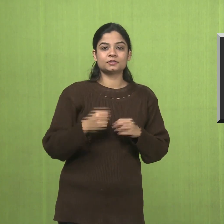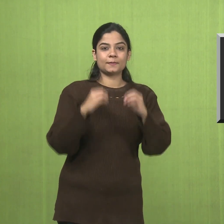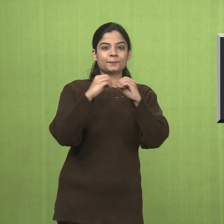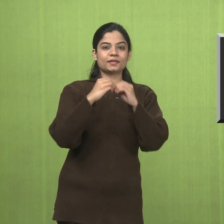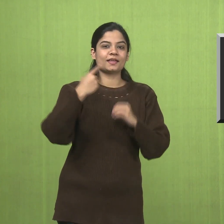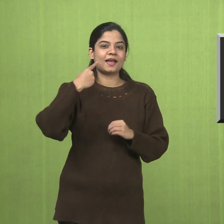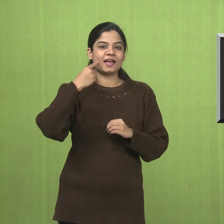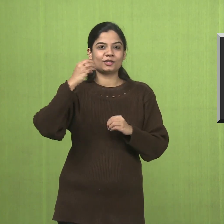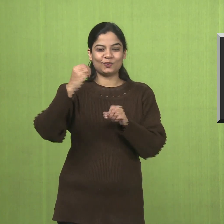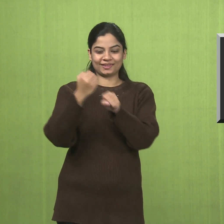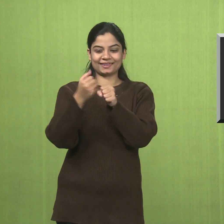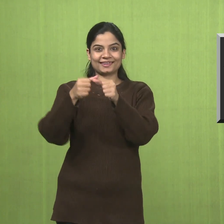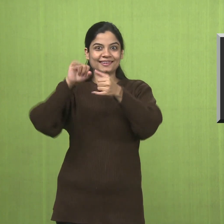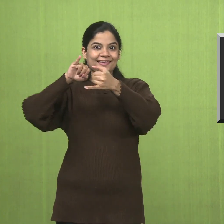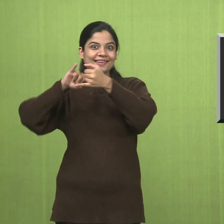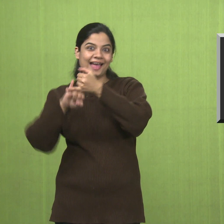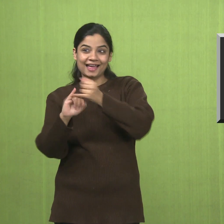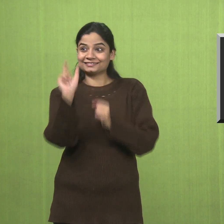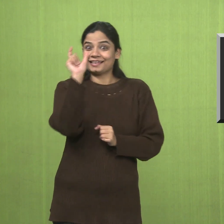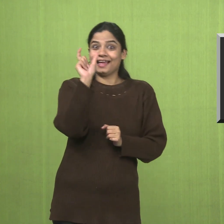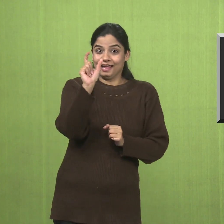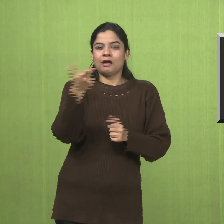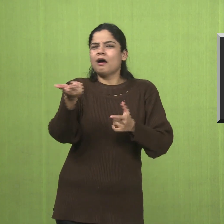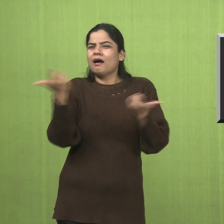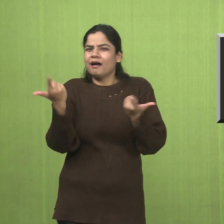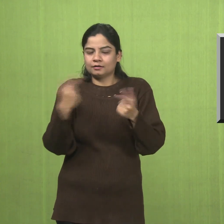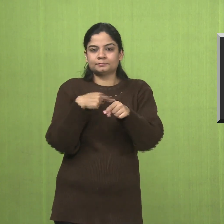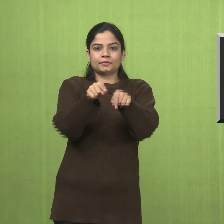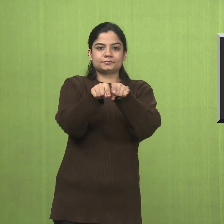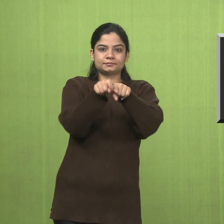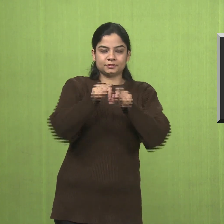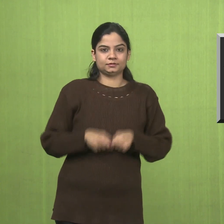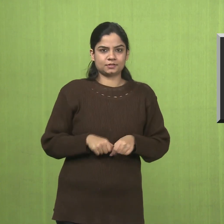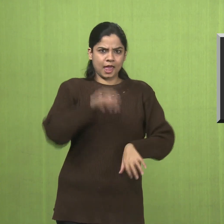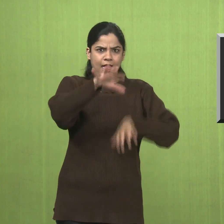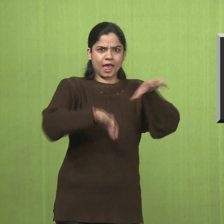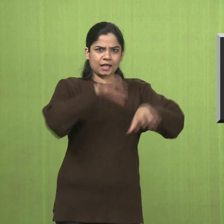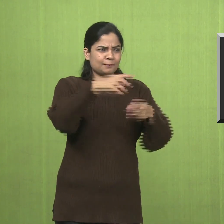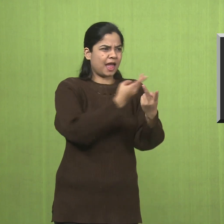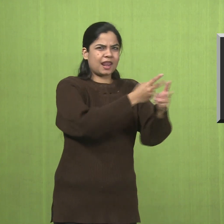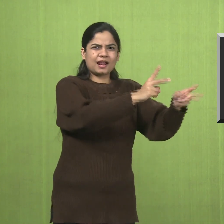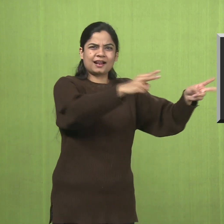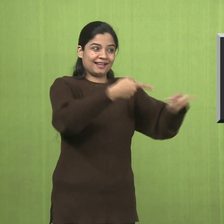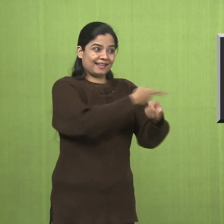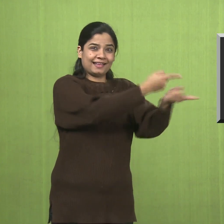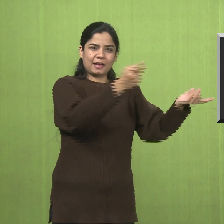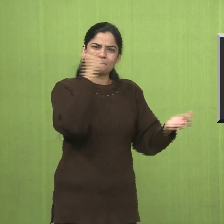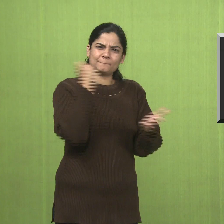one is called biogas, using biogas. What does this mean? What is biogas? Let me explain it to you. A lot of animals